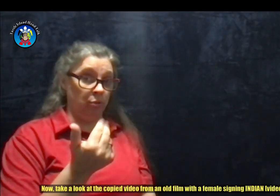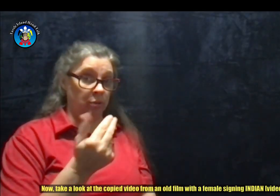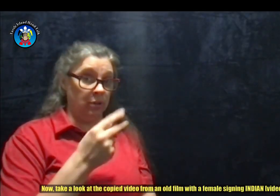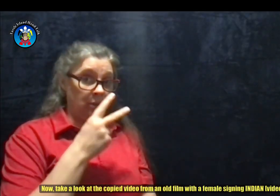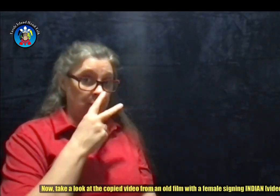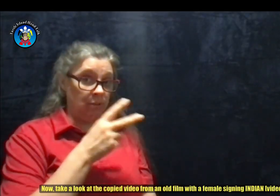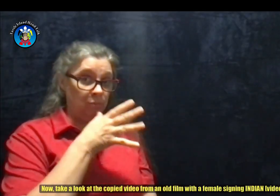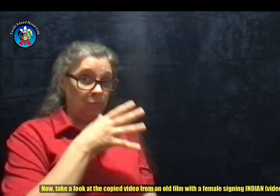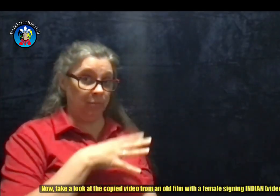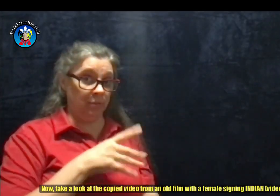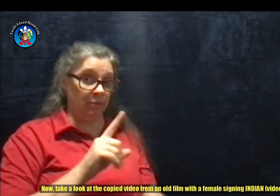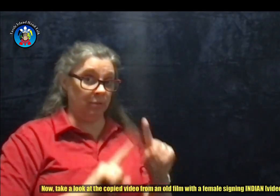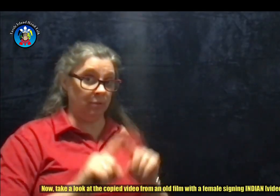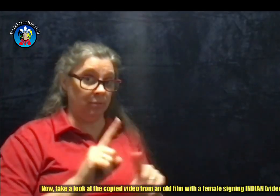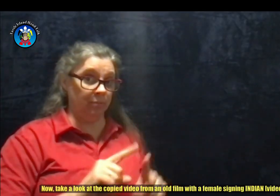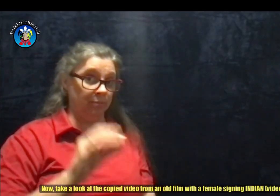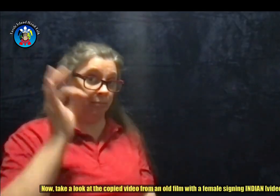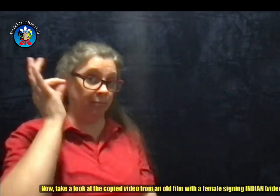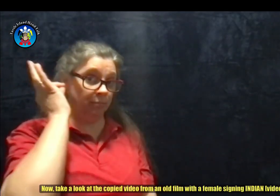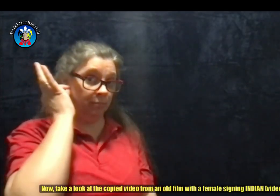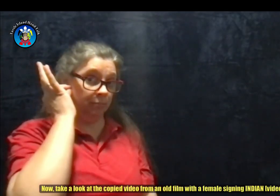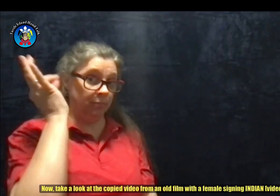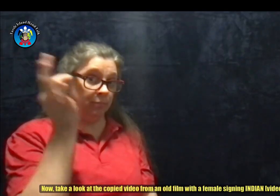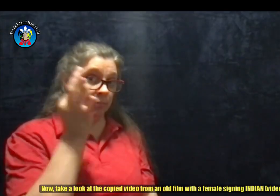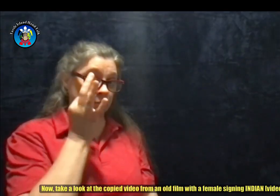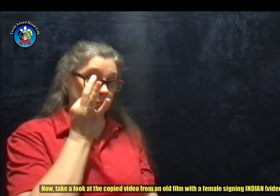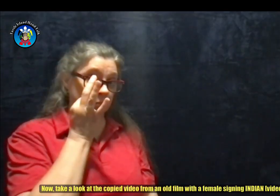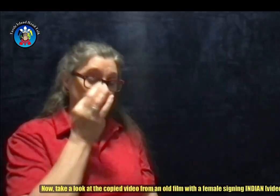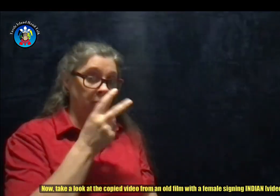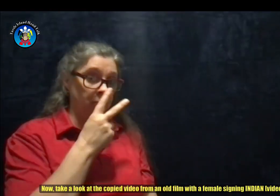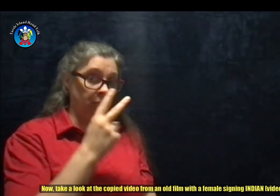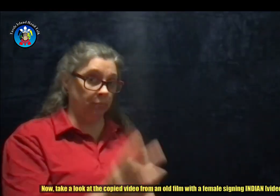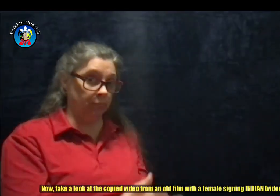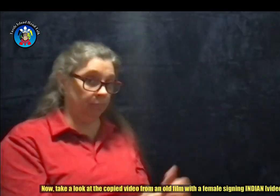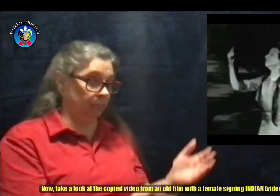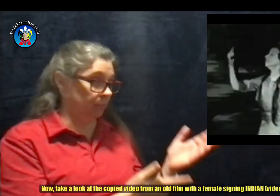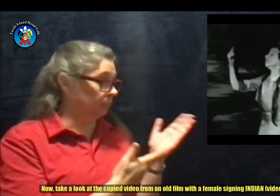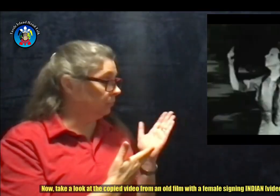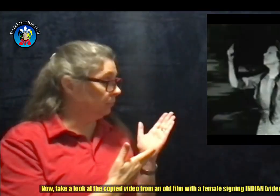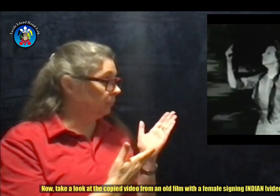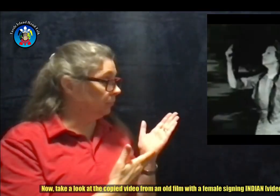copied video from an old film with a female signing Indian.